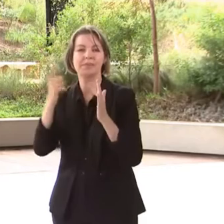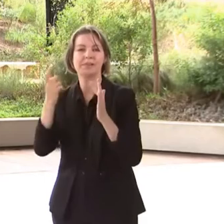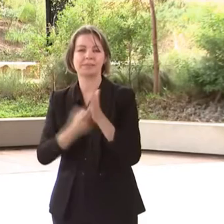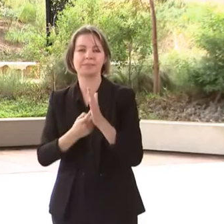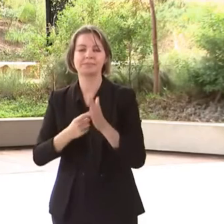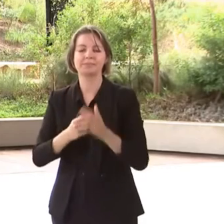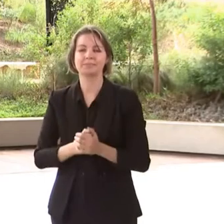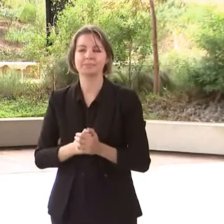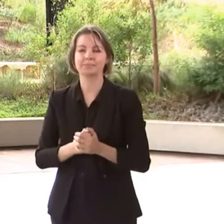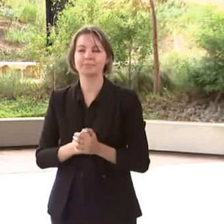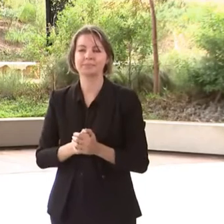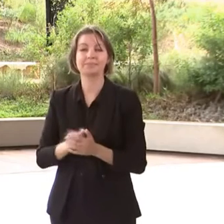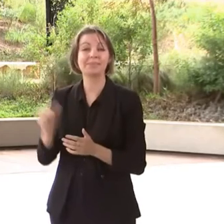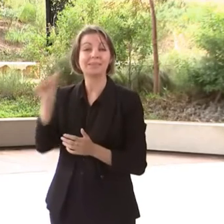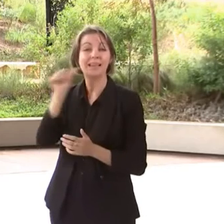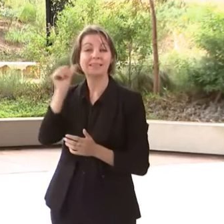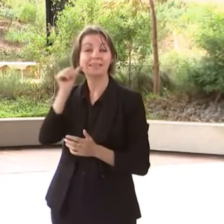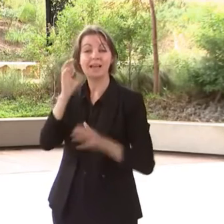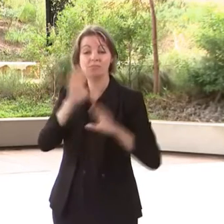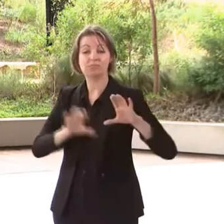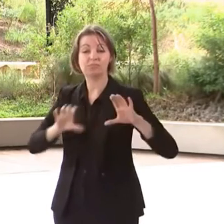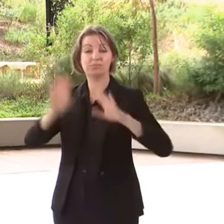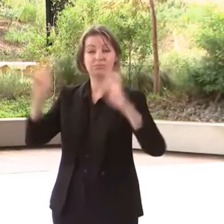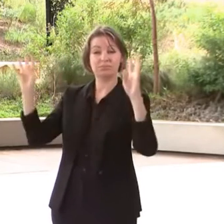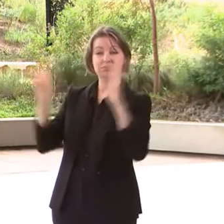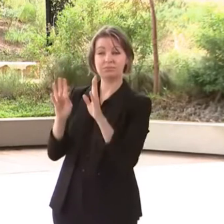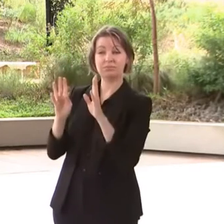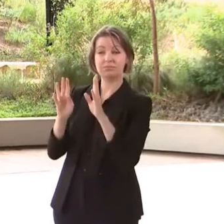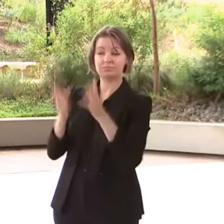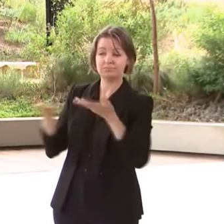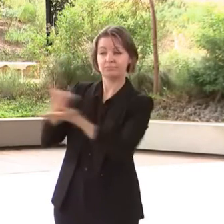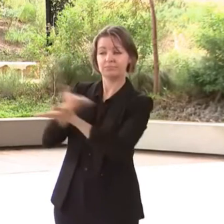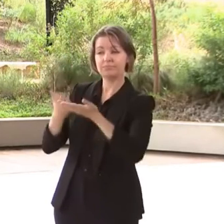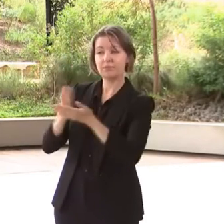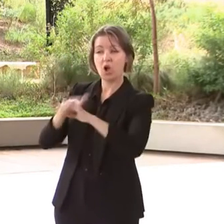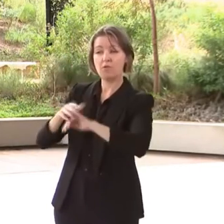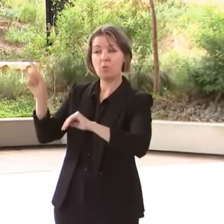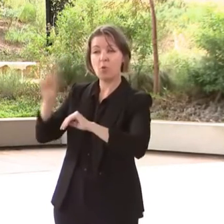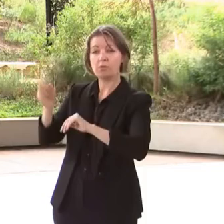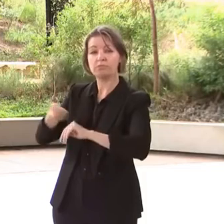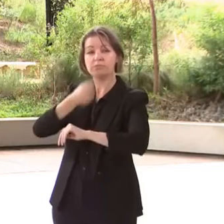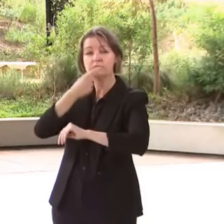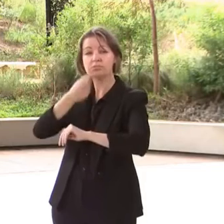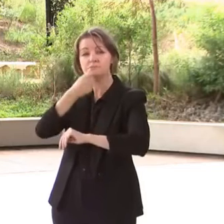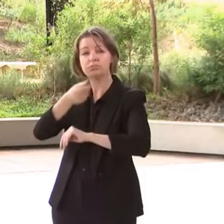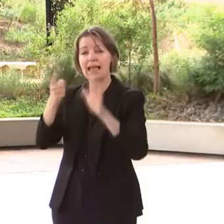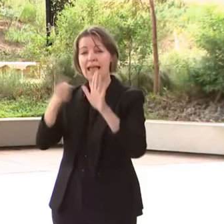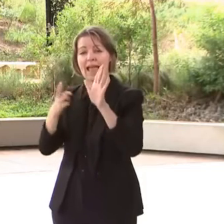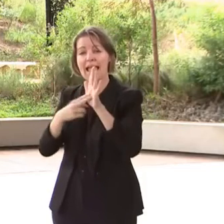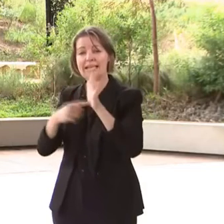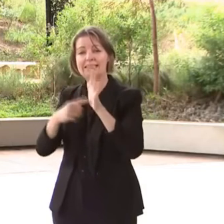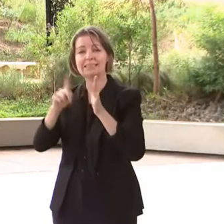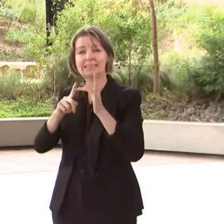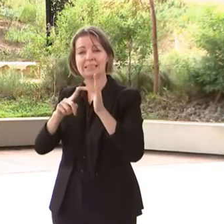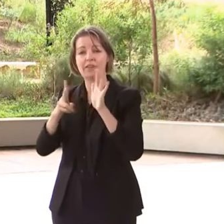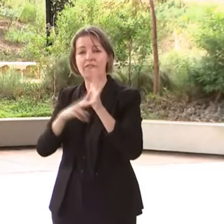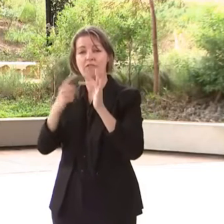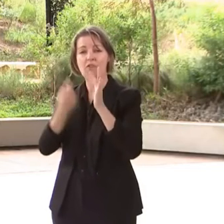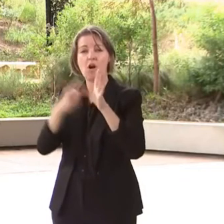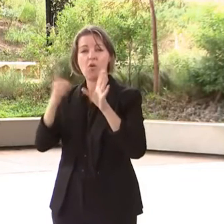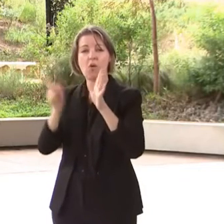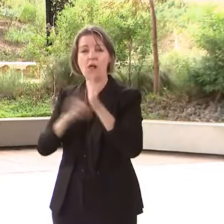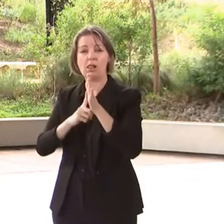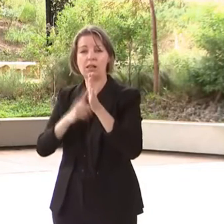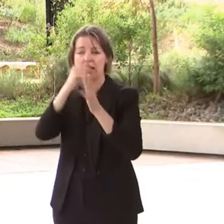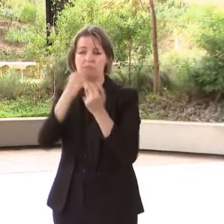yesterday following National Cabinet, the fact that we'll have antivirals, and that's another tool that we can use to support people who are at risk